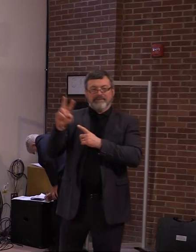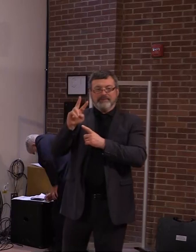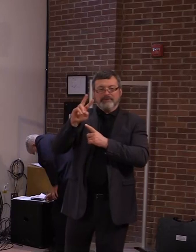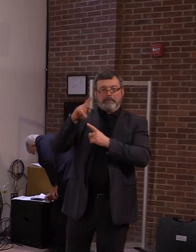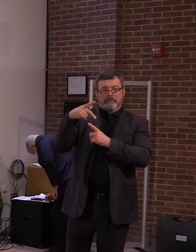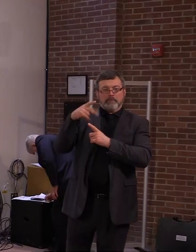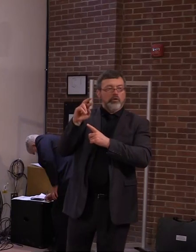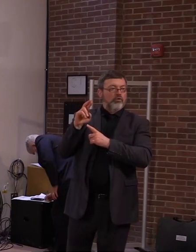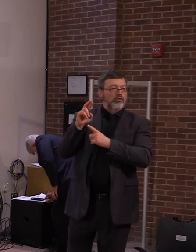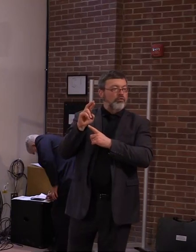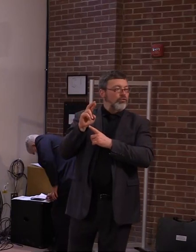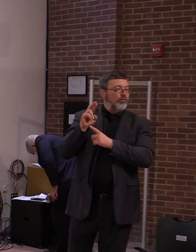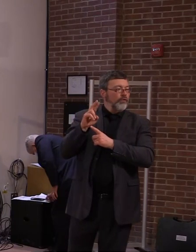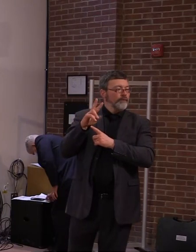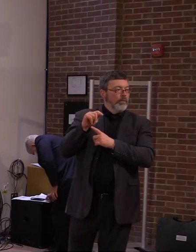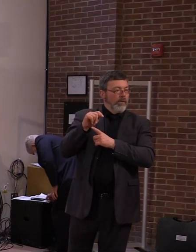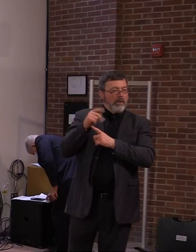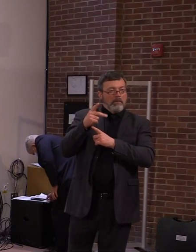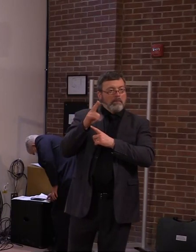Can you hear me? We can.